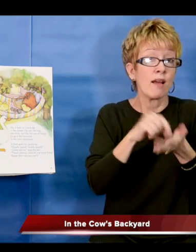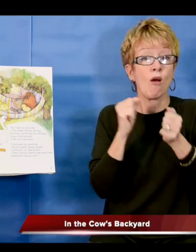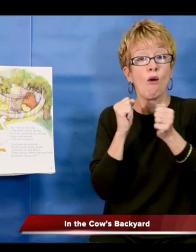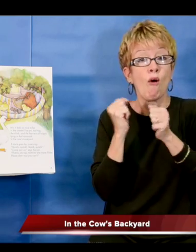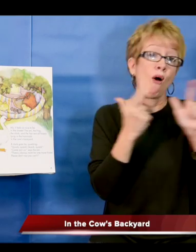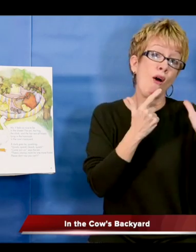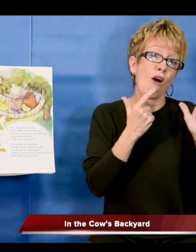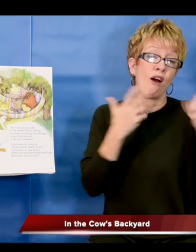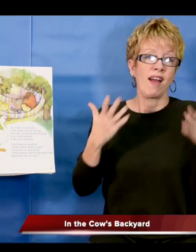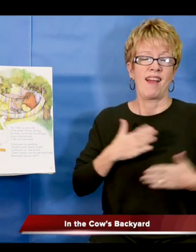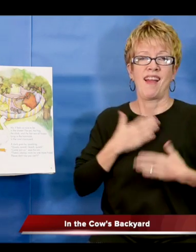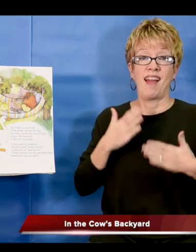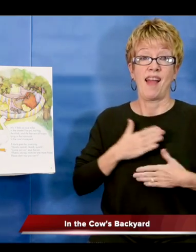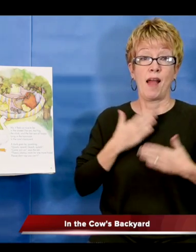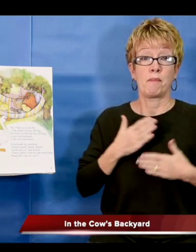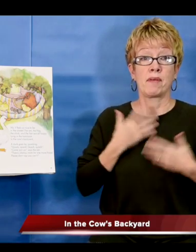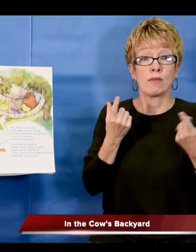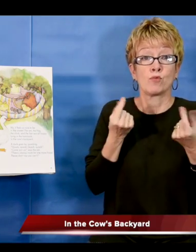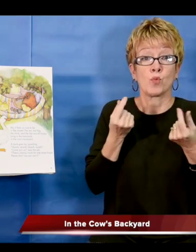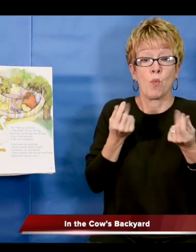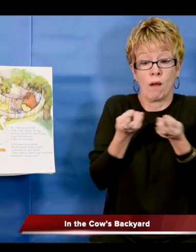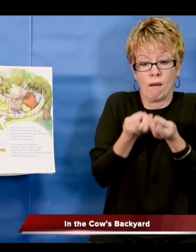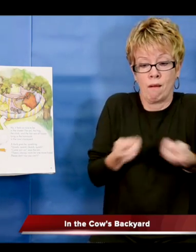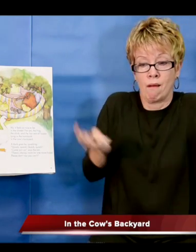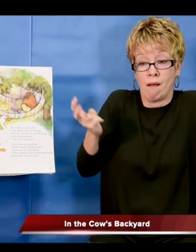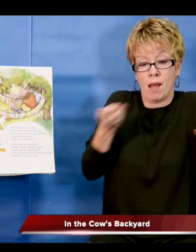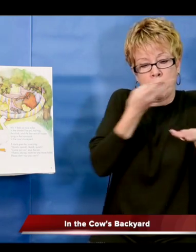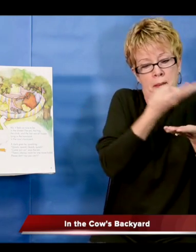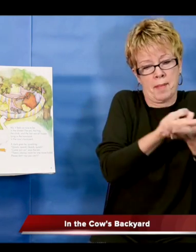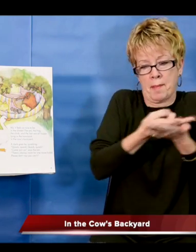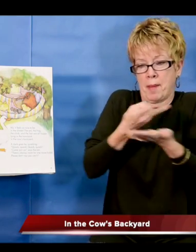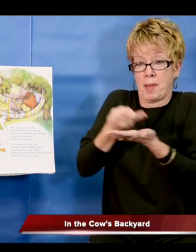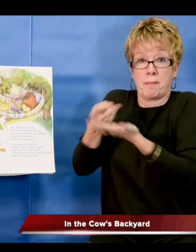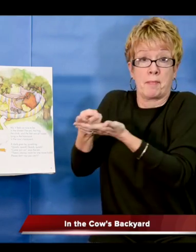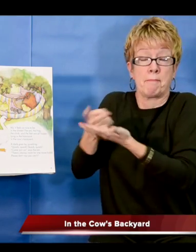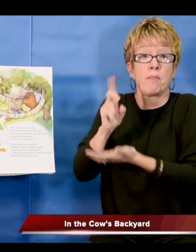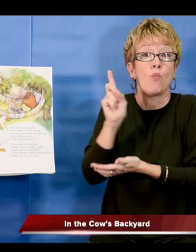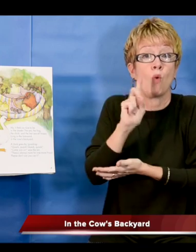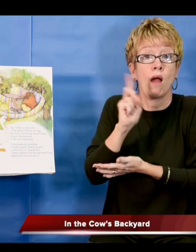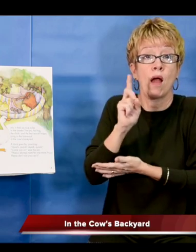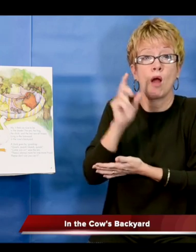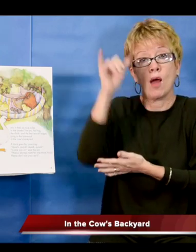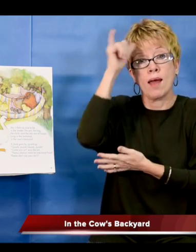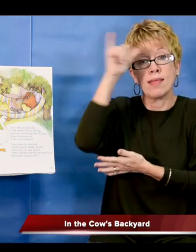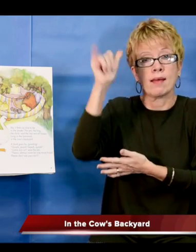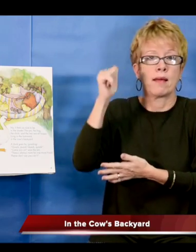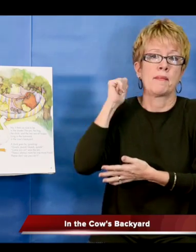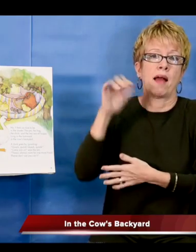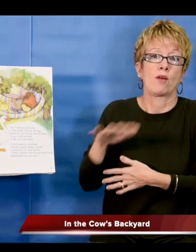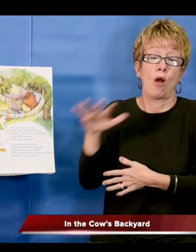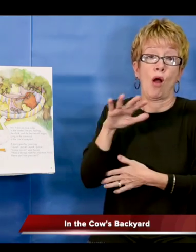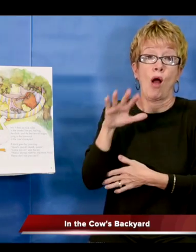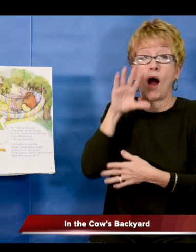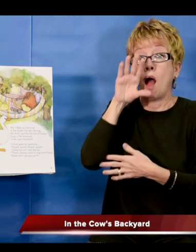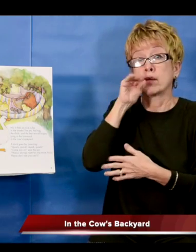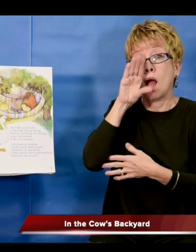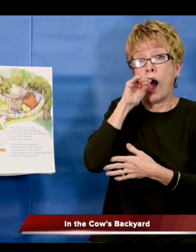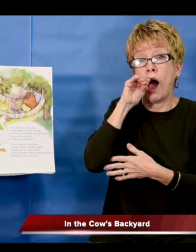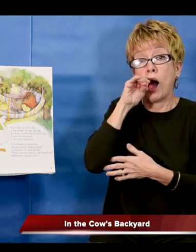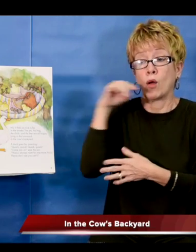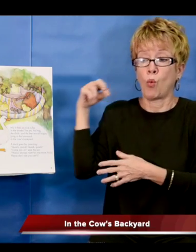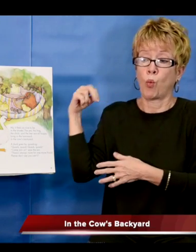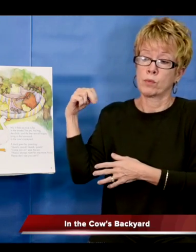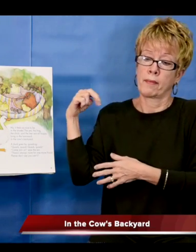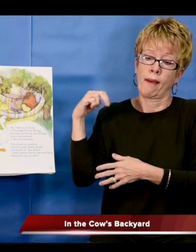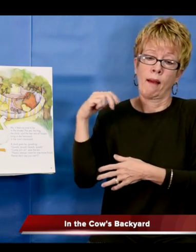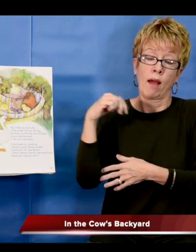all happy lying in the hammock in the cow's backyard. A duck goes by